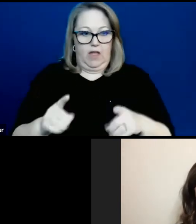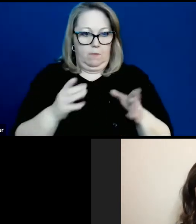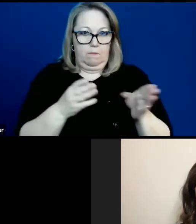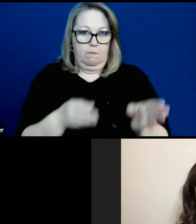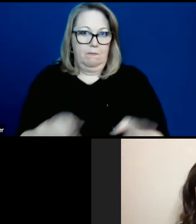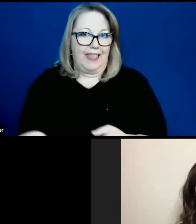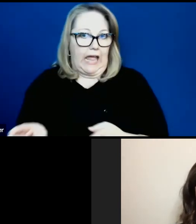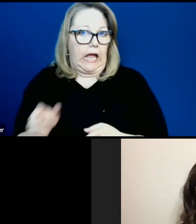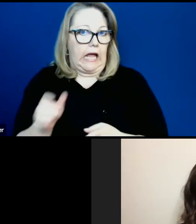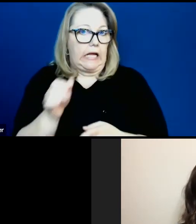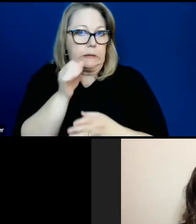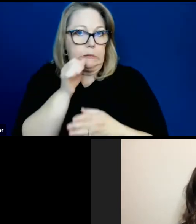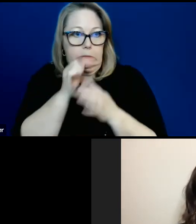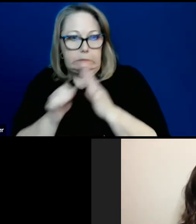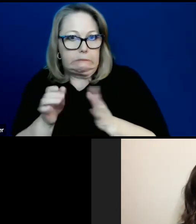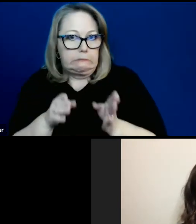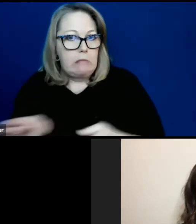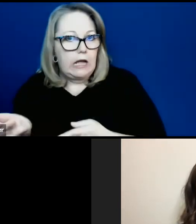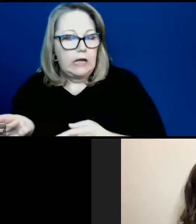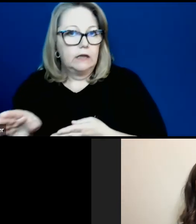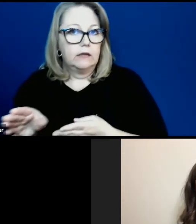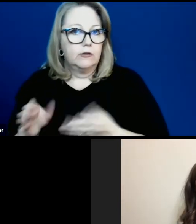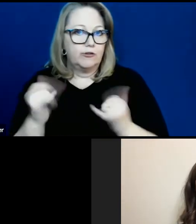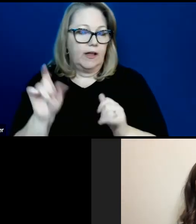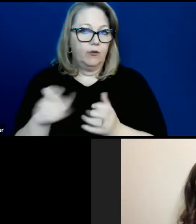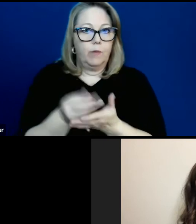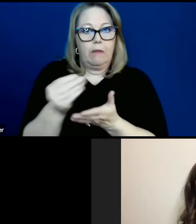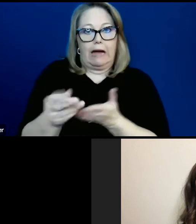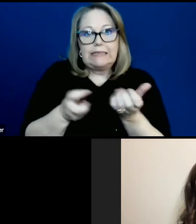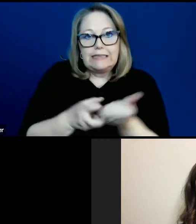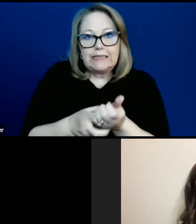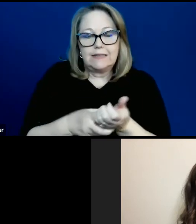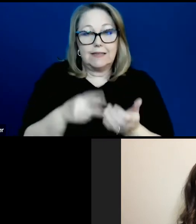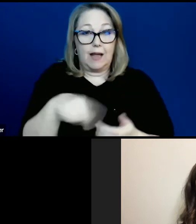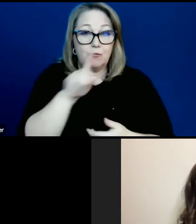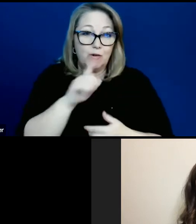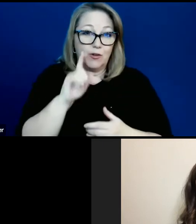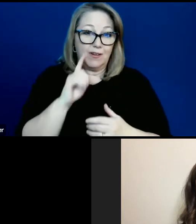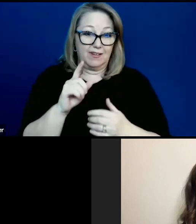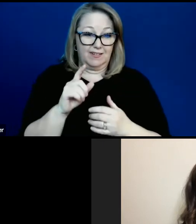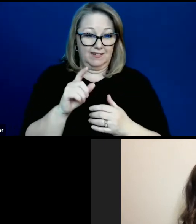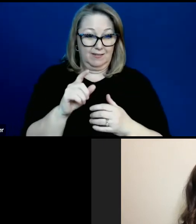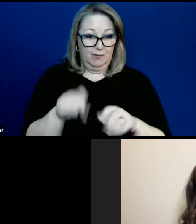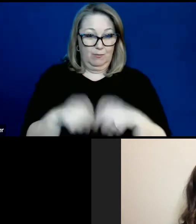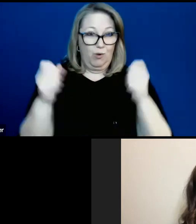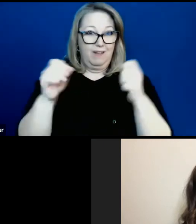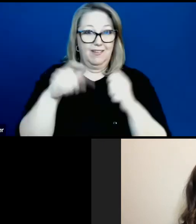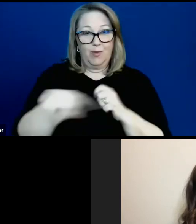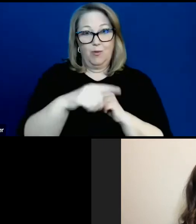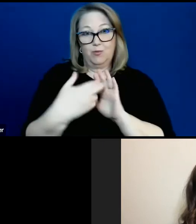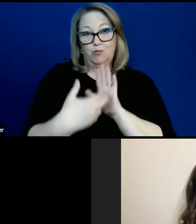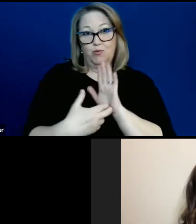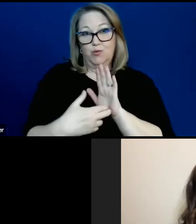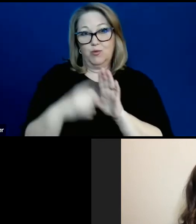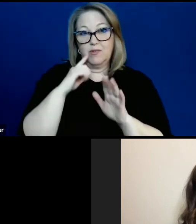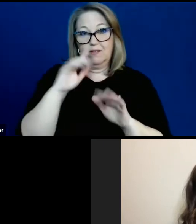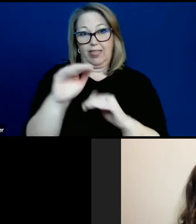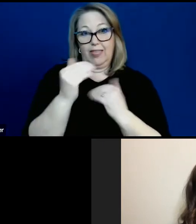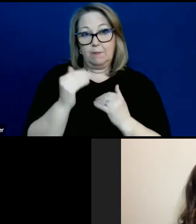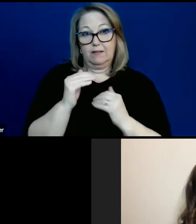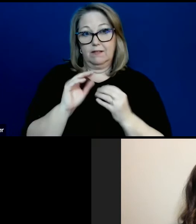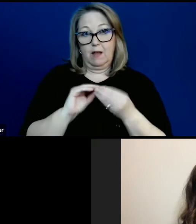there's probably a good chance that a lot of these limits are going to be violated. Is there any special policing order that you have in